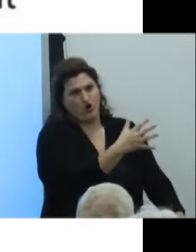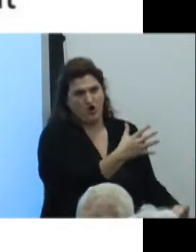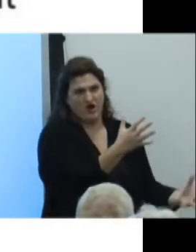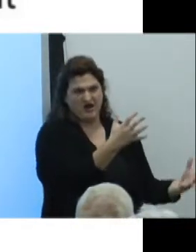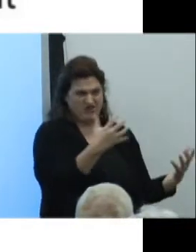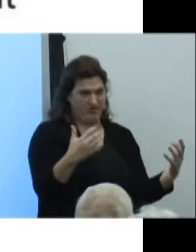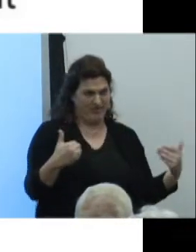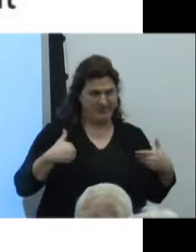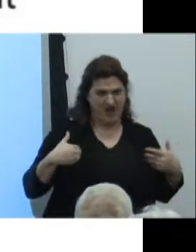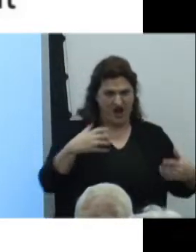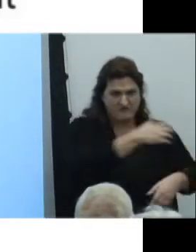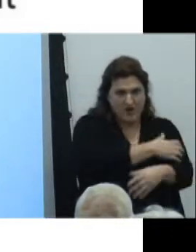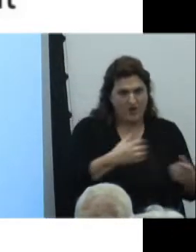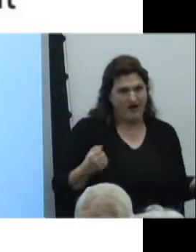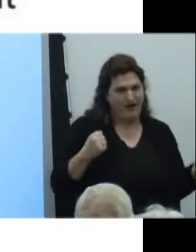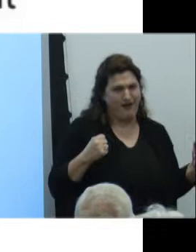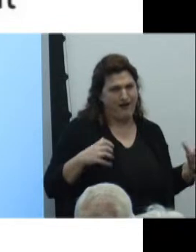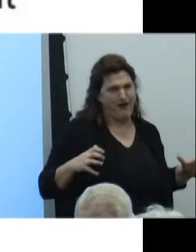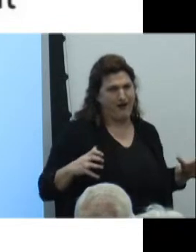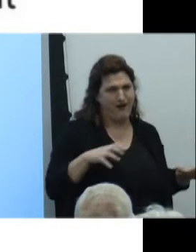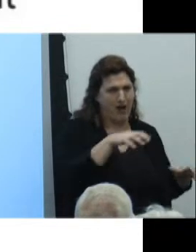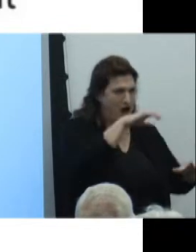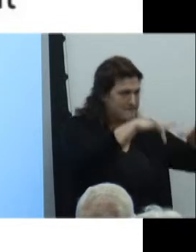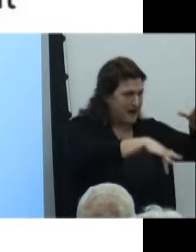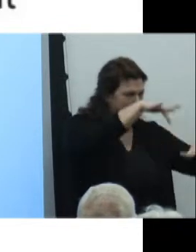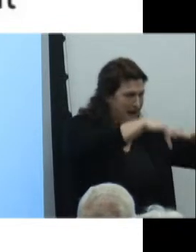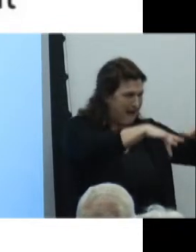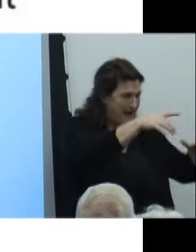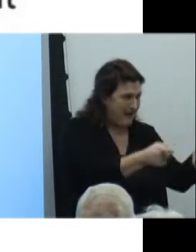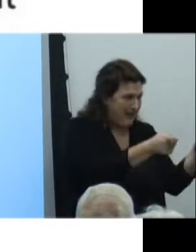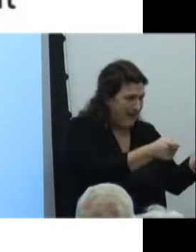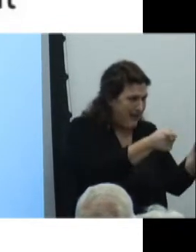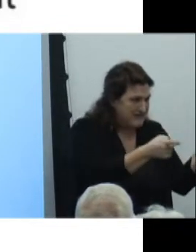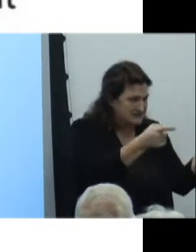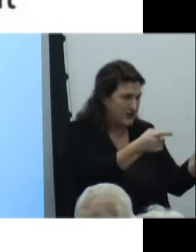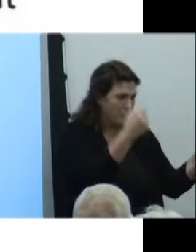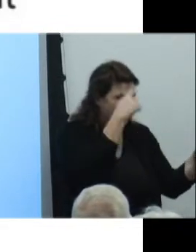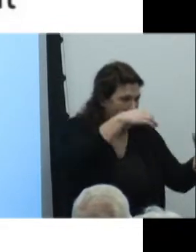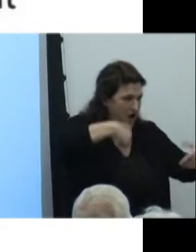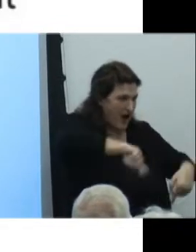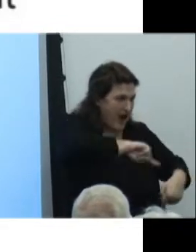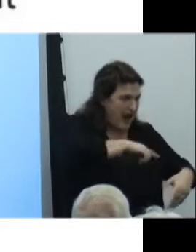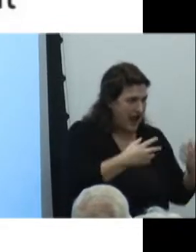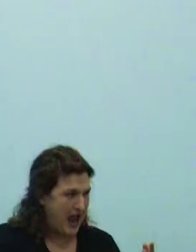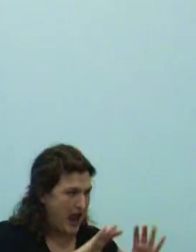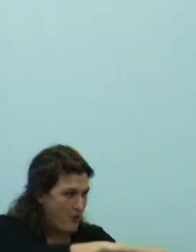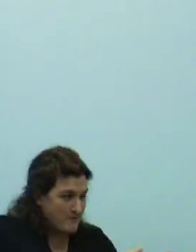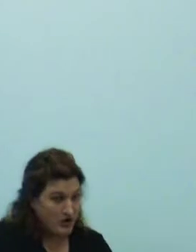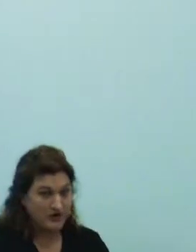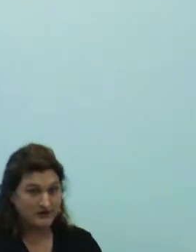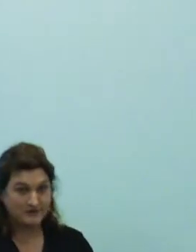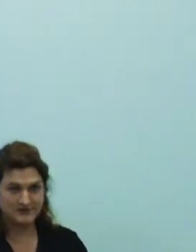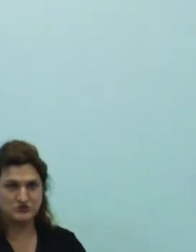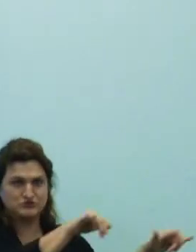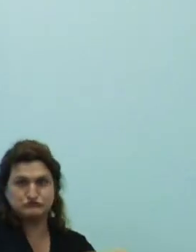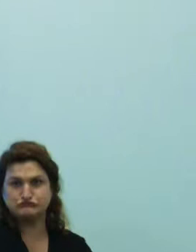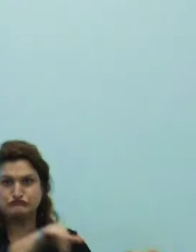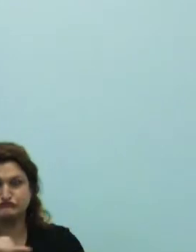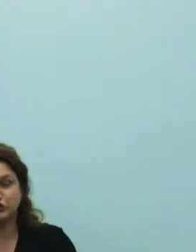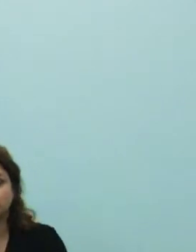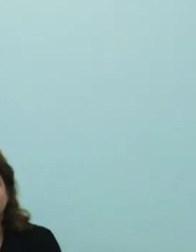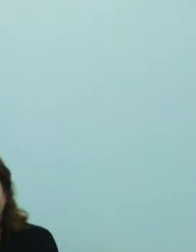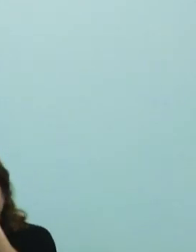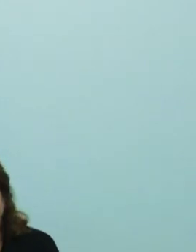retaining power. We're talking about manipulating elections for our party. Well, what do you do with drunks? You take away